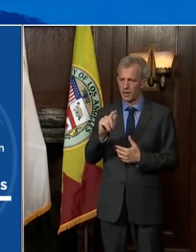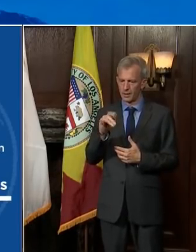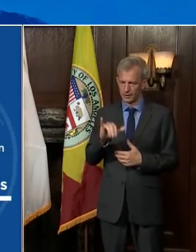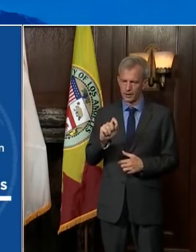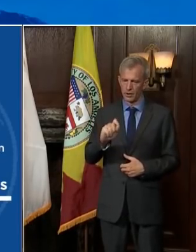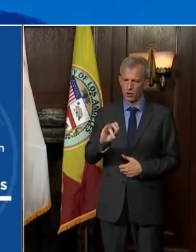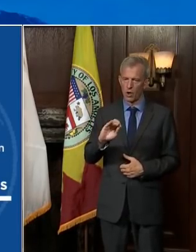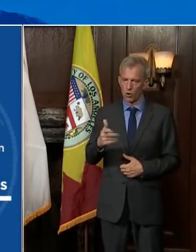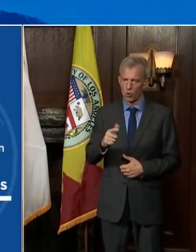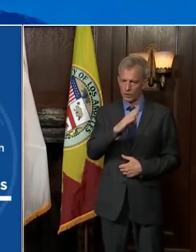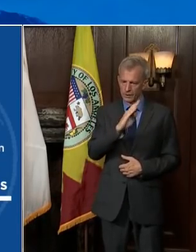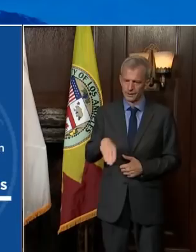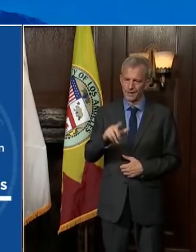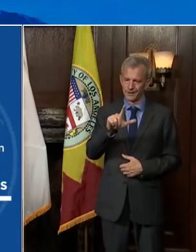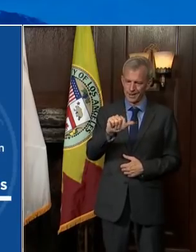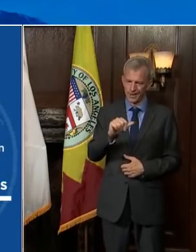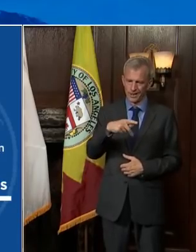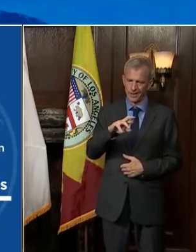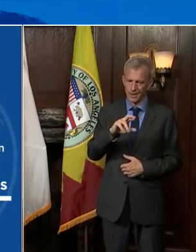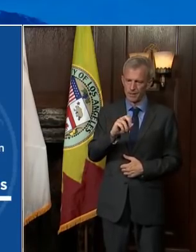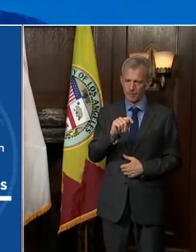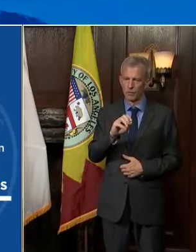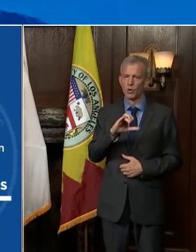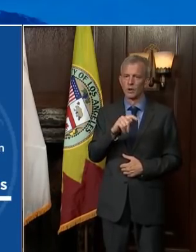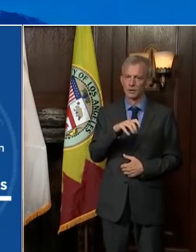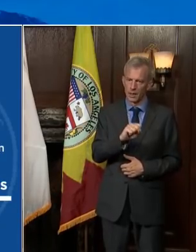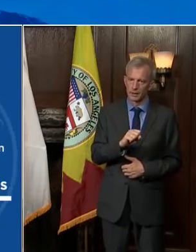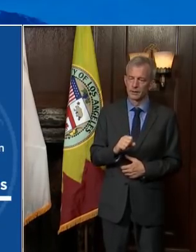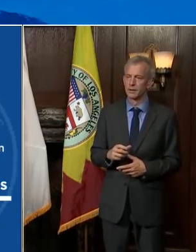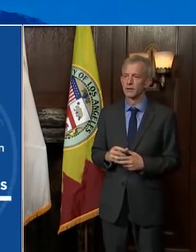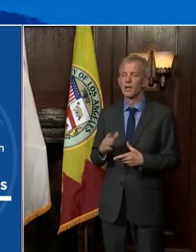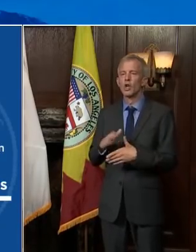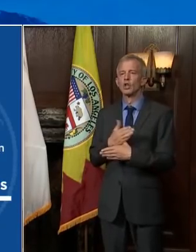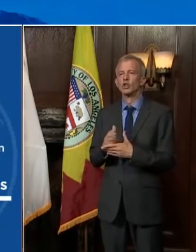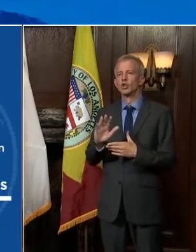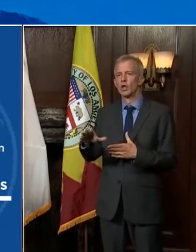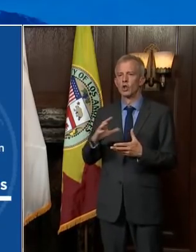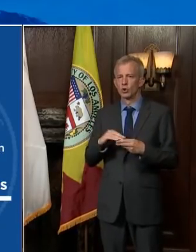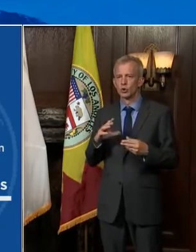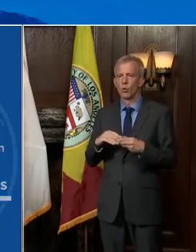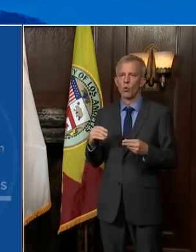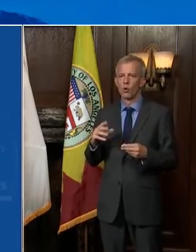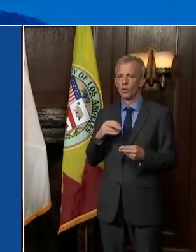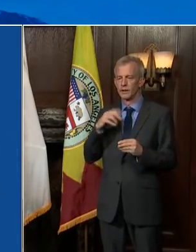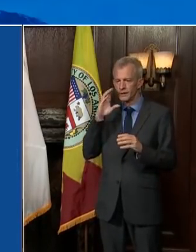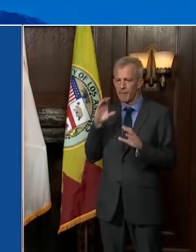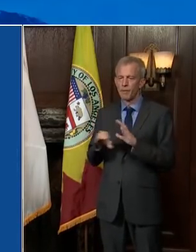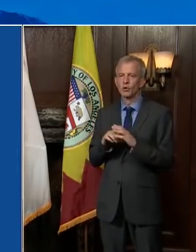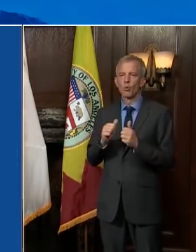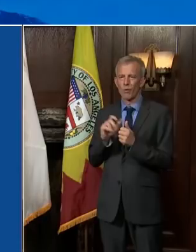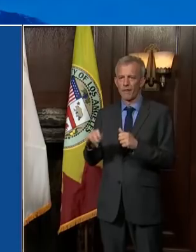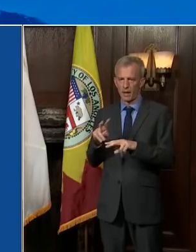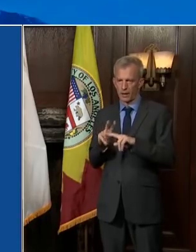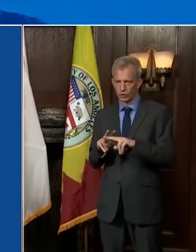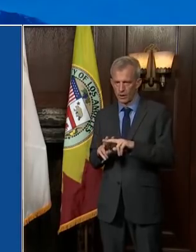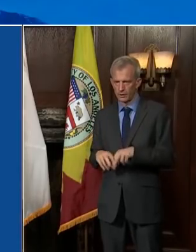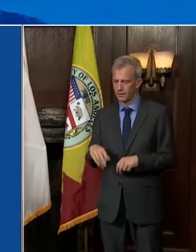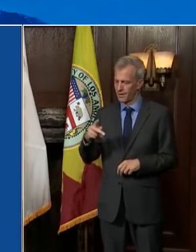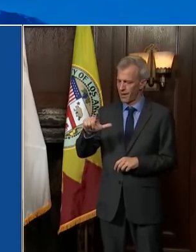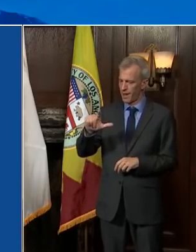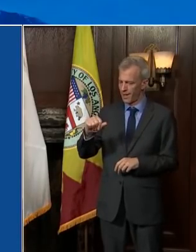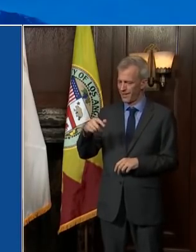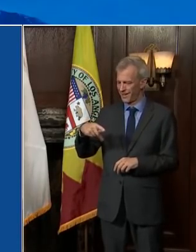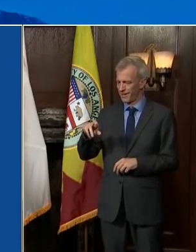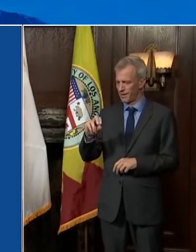coronavirus.lacity.org/LAProtects and share your face covering stories, pictures with that hashtag LAProtects. There's another component of